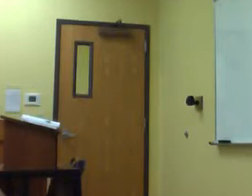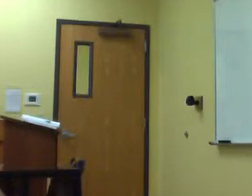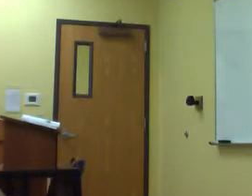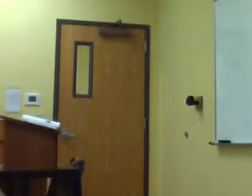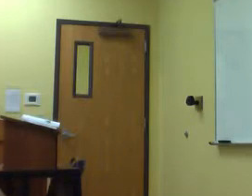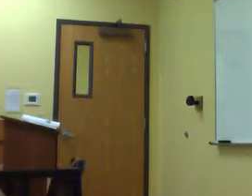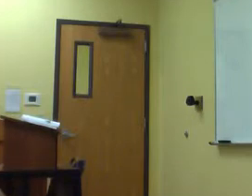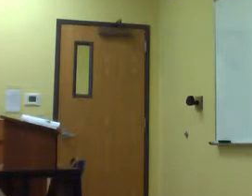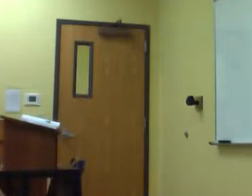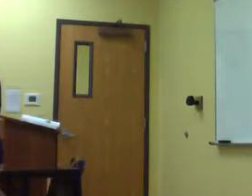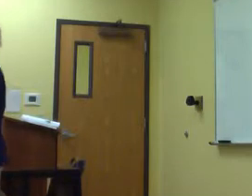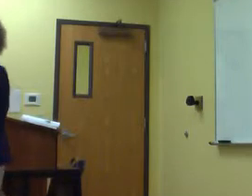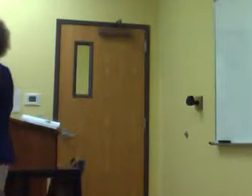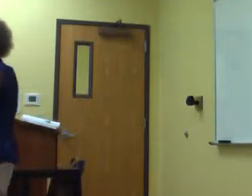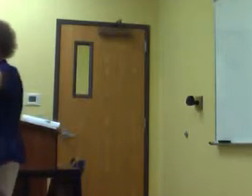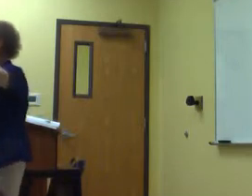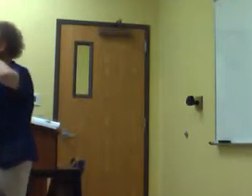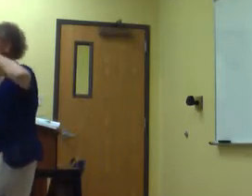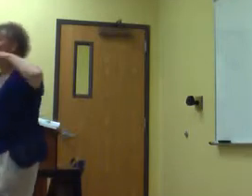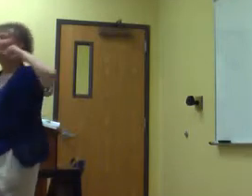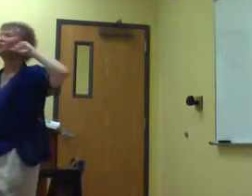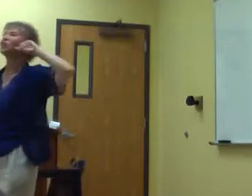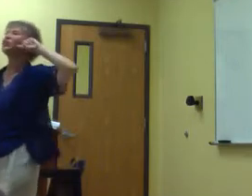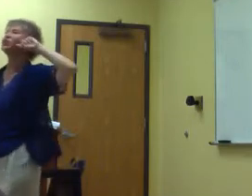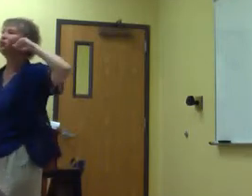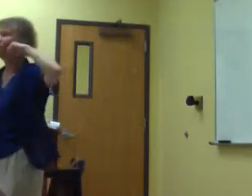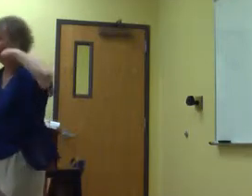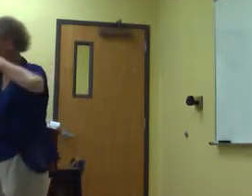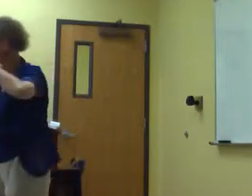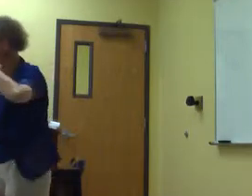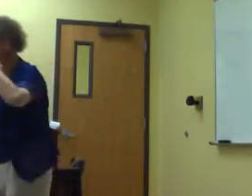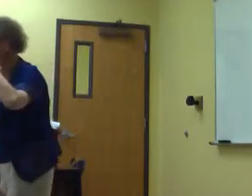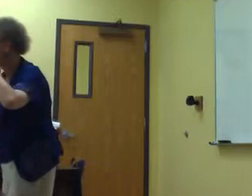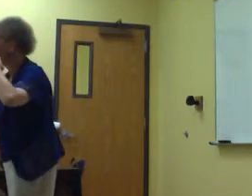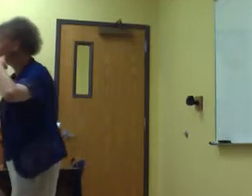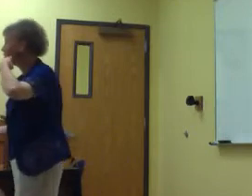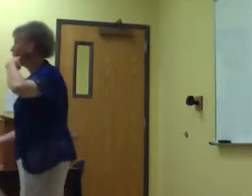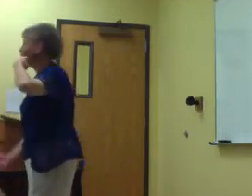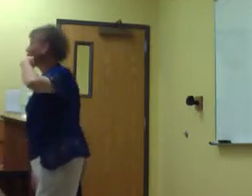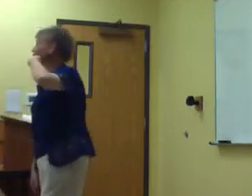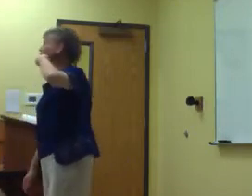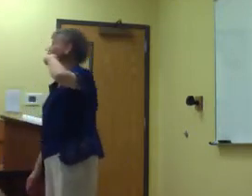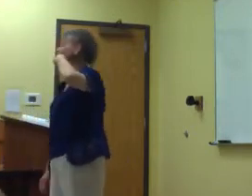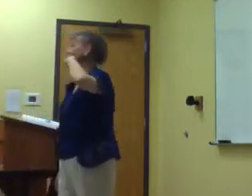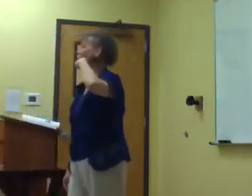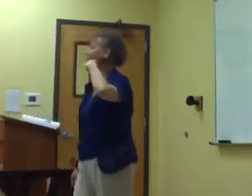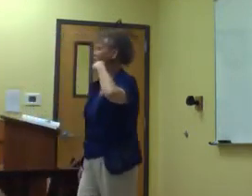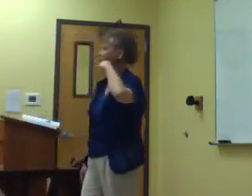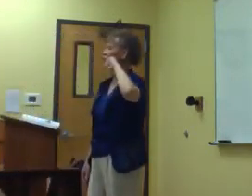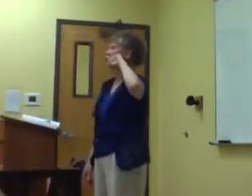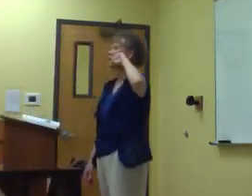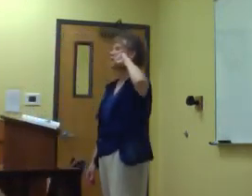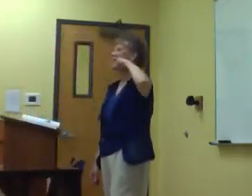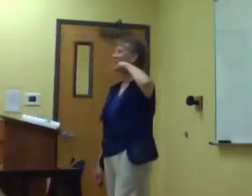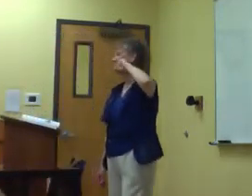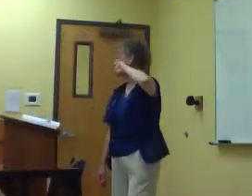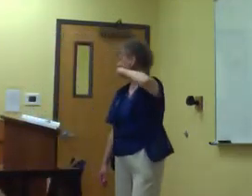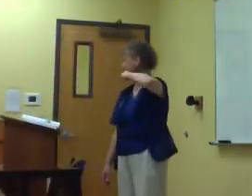right? So, or if you eat too much candy, they're going to use a drill. However, whatever works for you. But candy is this